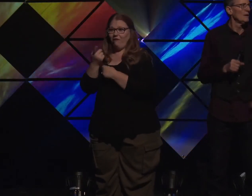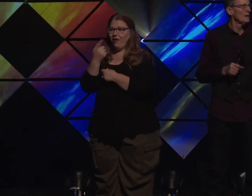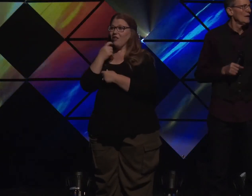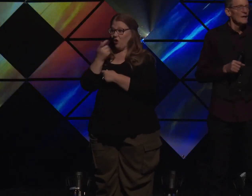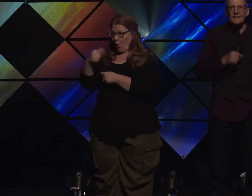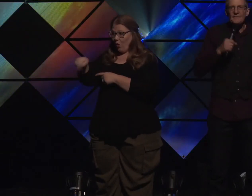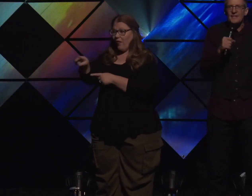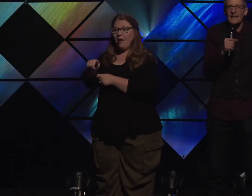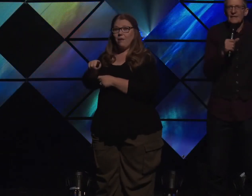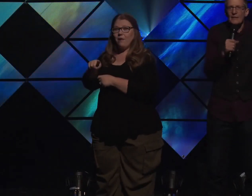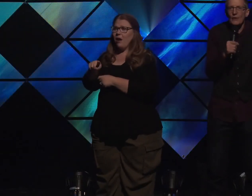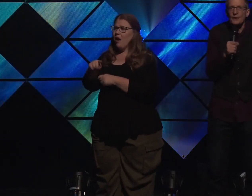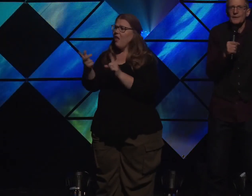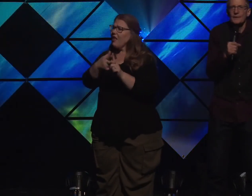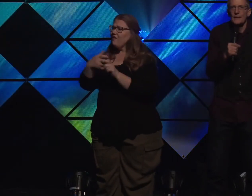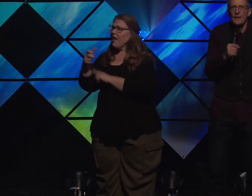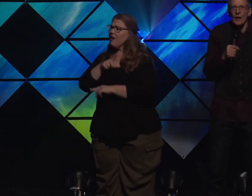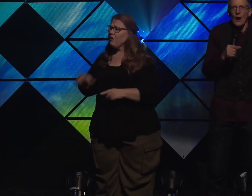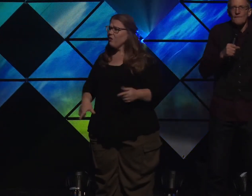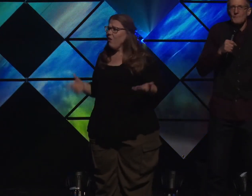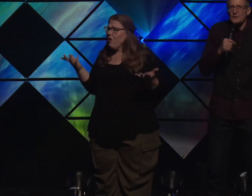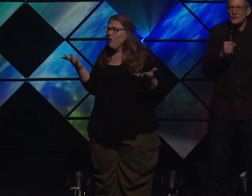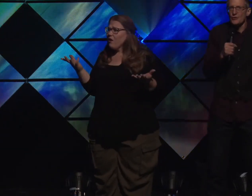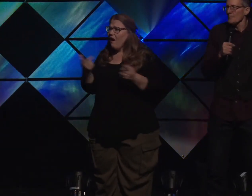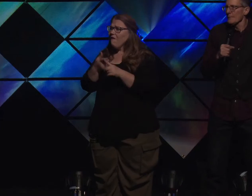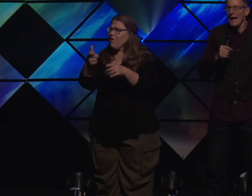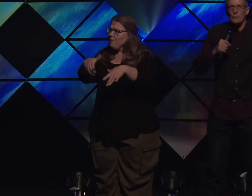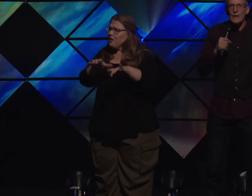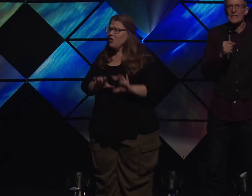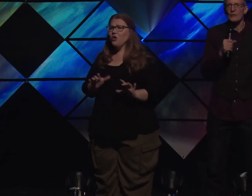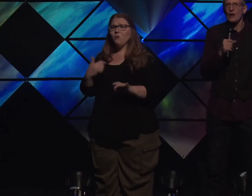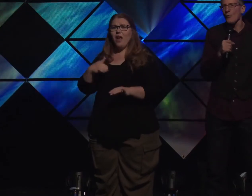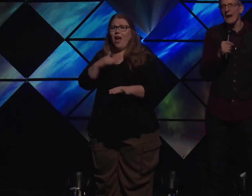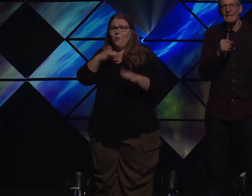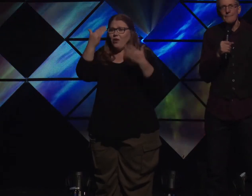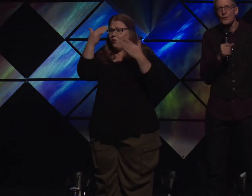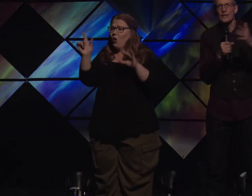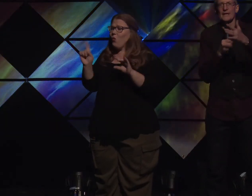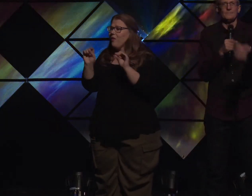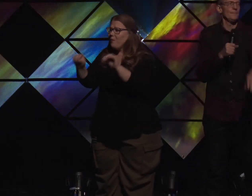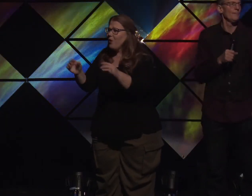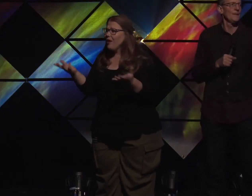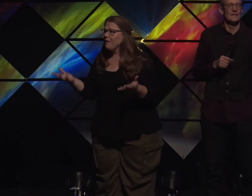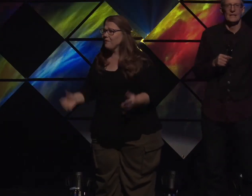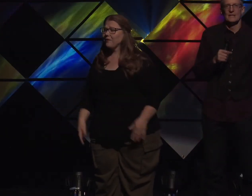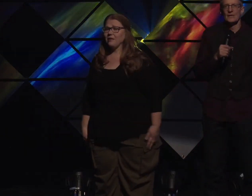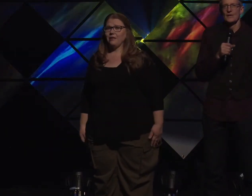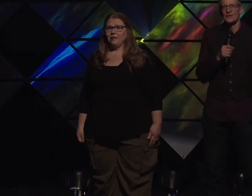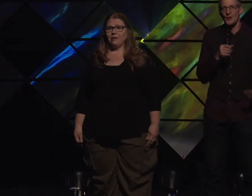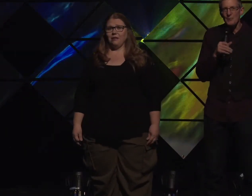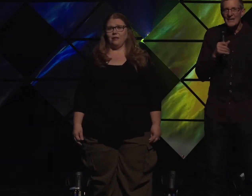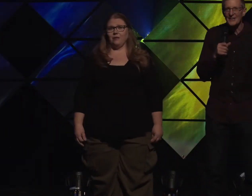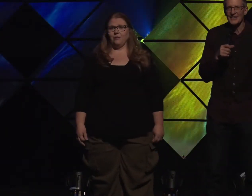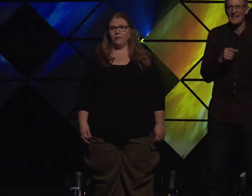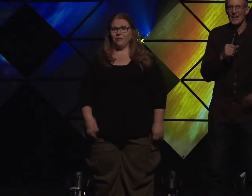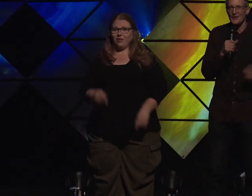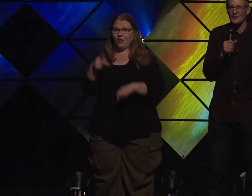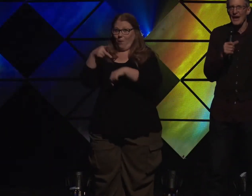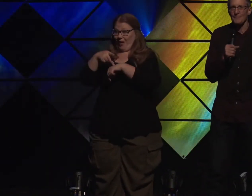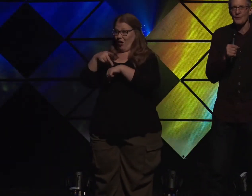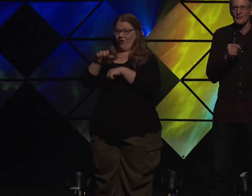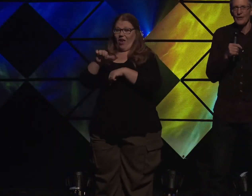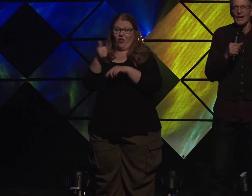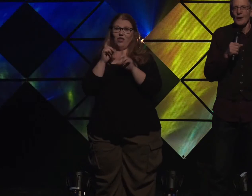them, "They've taken the Lord from the tomb, and we don't know where they put him." So Peter and the